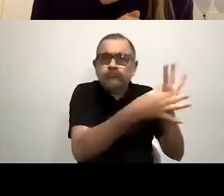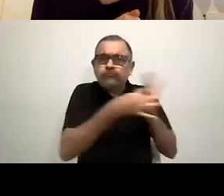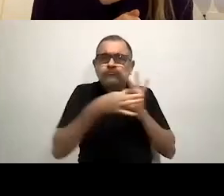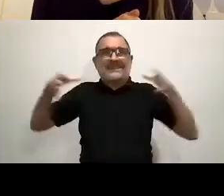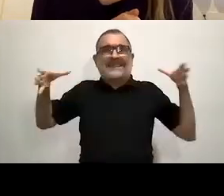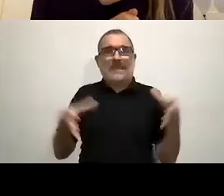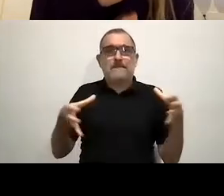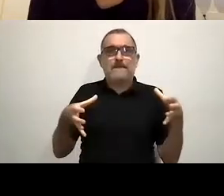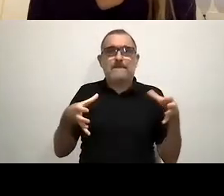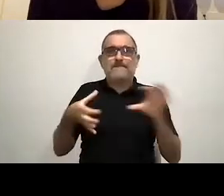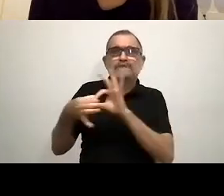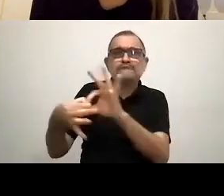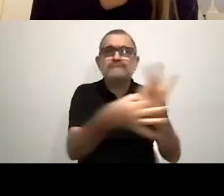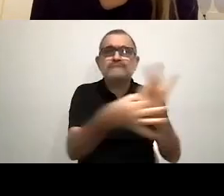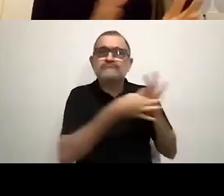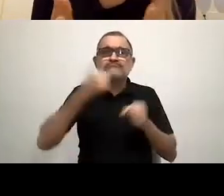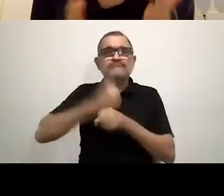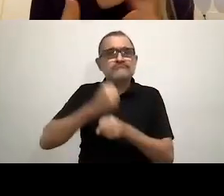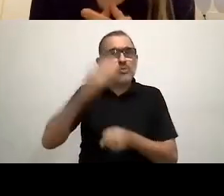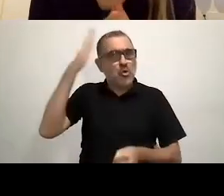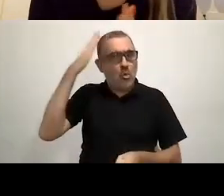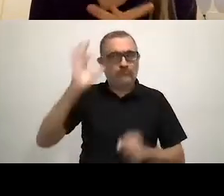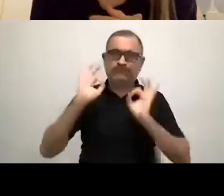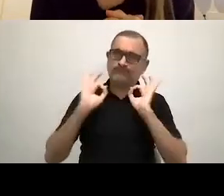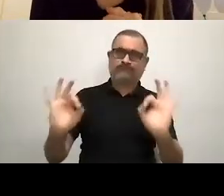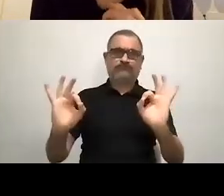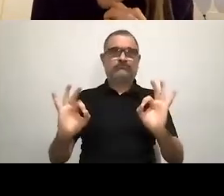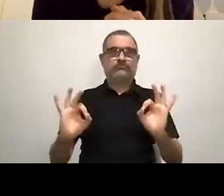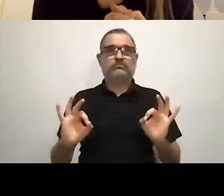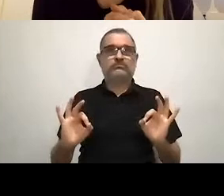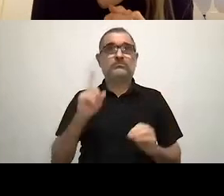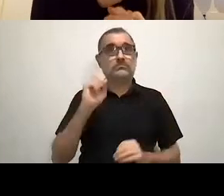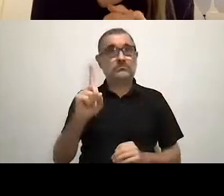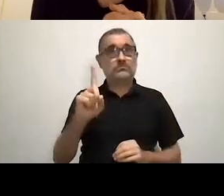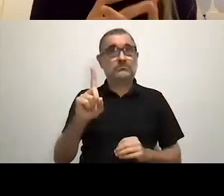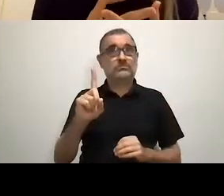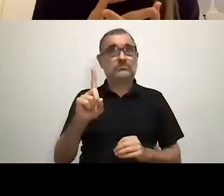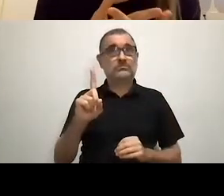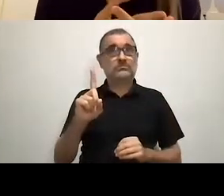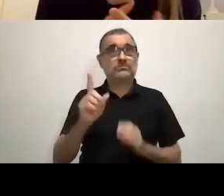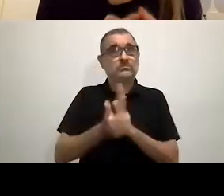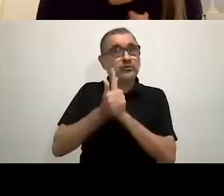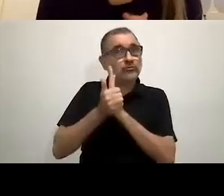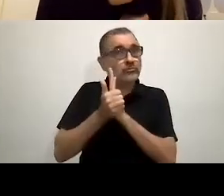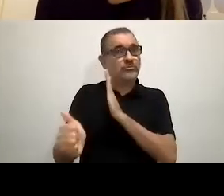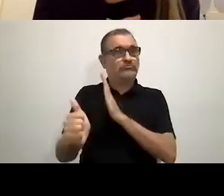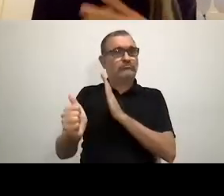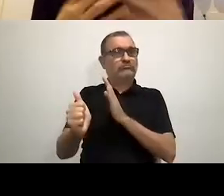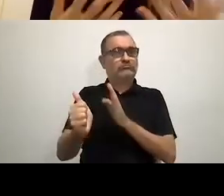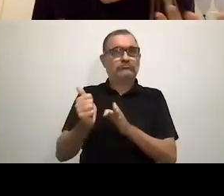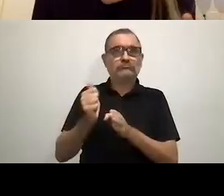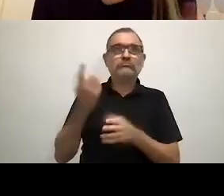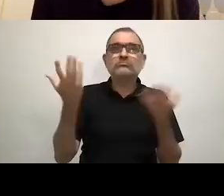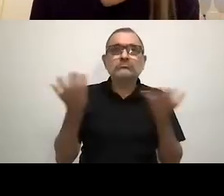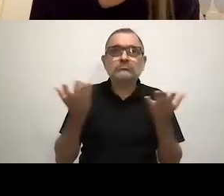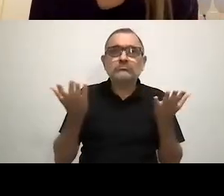Okay, desired skills. Again, this is the same for both: to have proficiency in a second national sign language and a